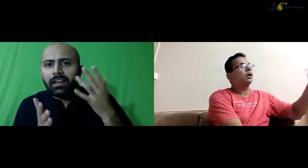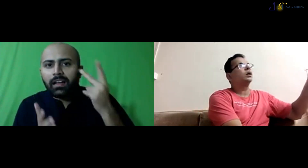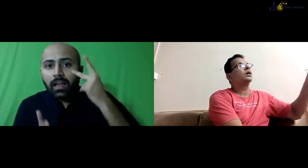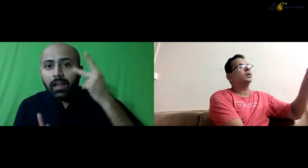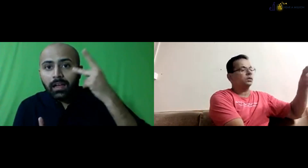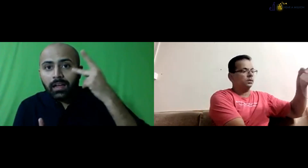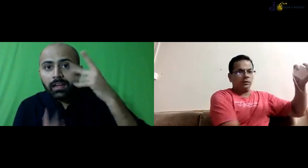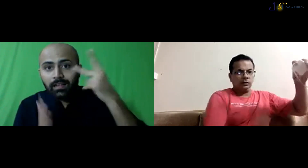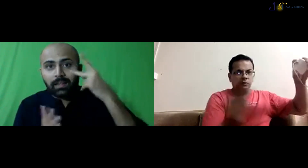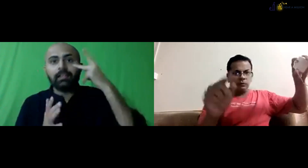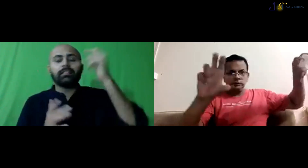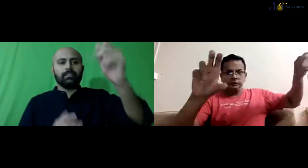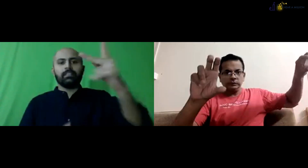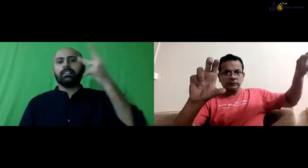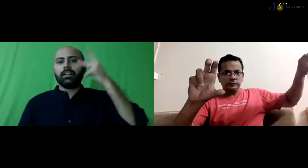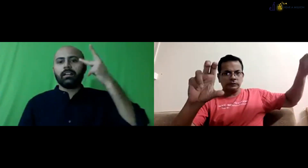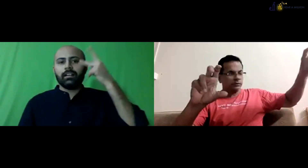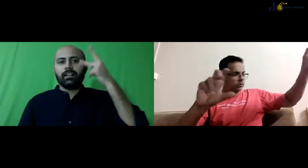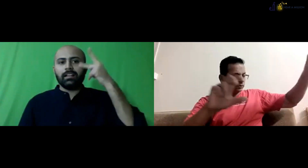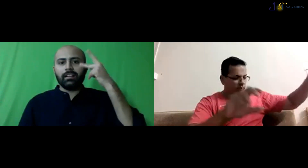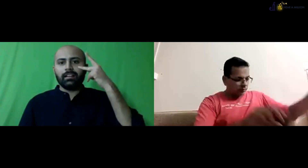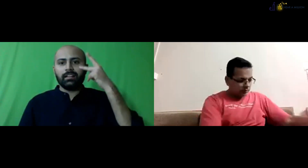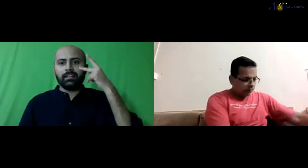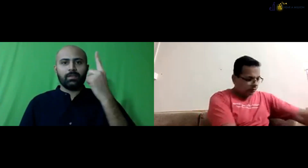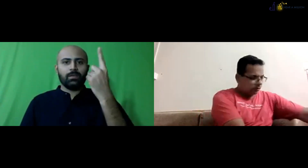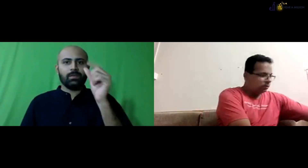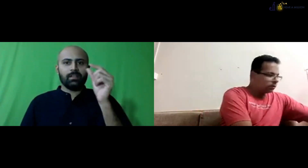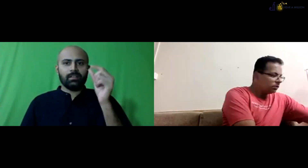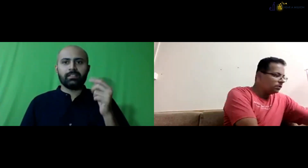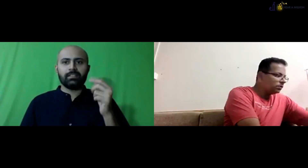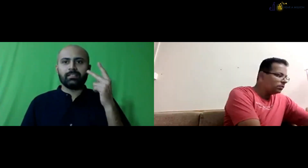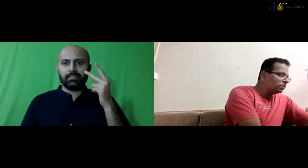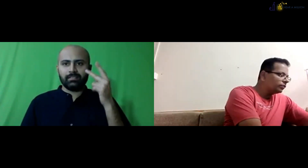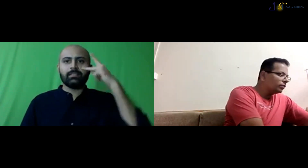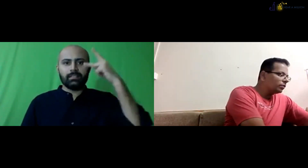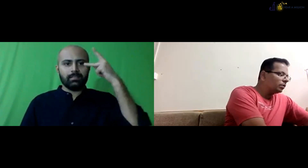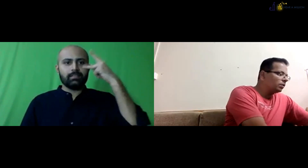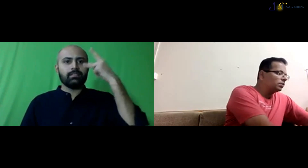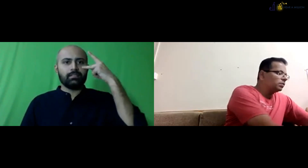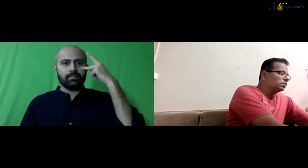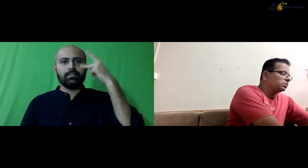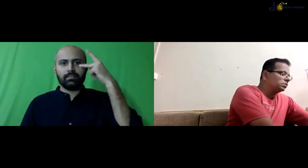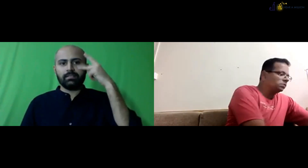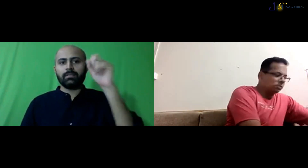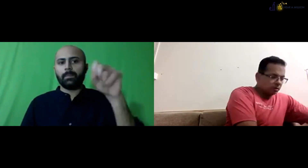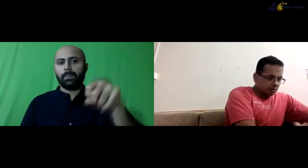Yes, Sarjan, what's your sign name? Okay, this is the sign name of Sarjan.